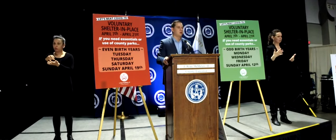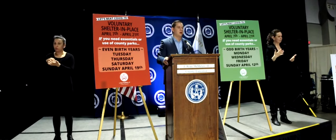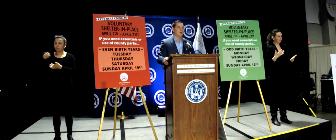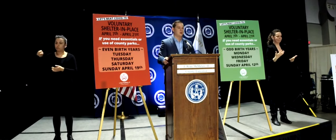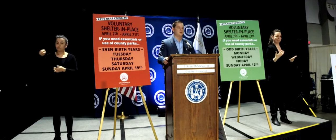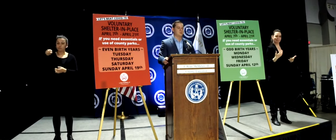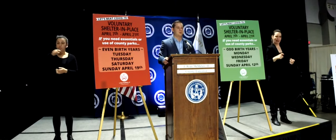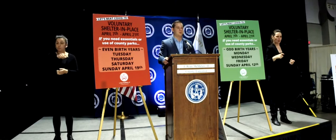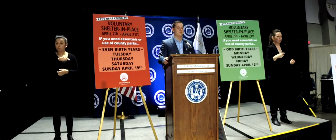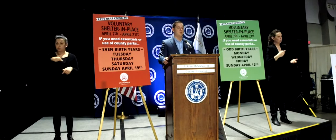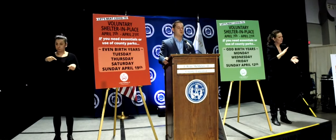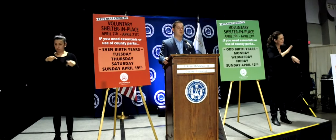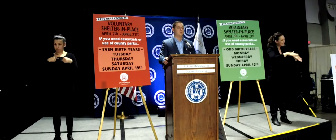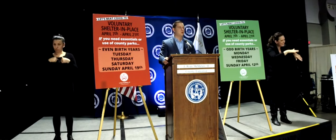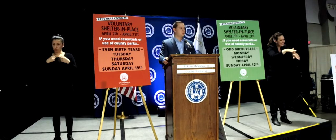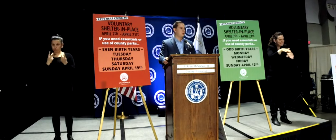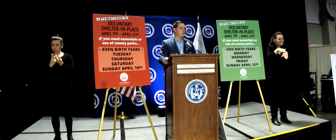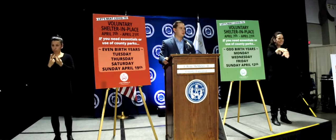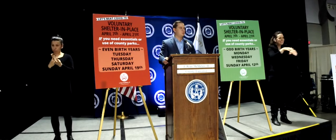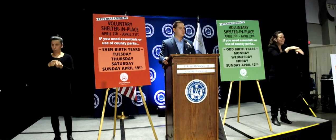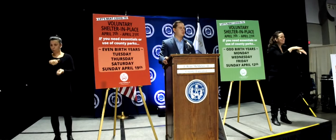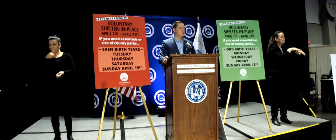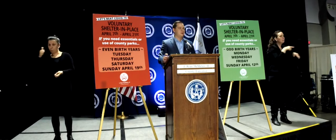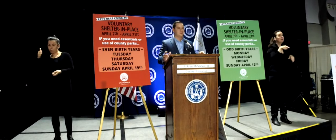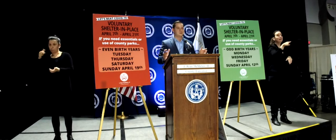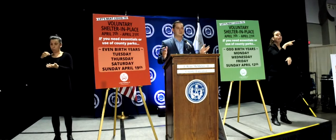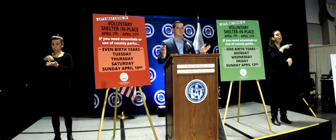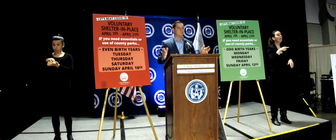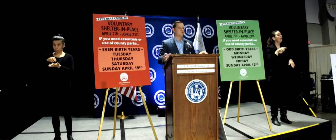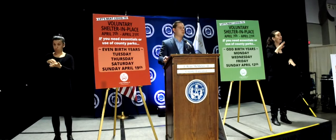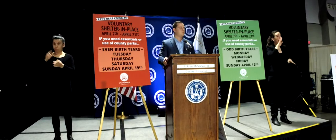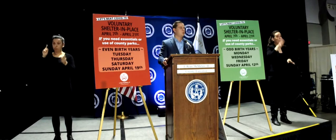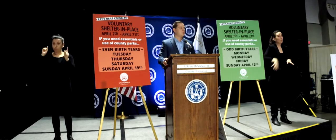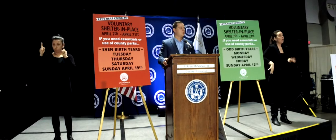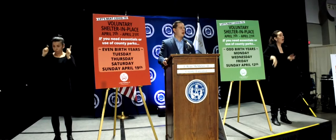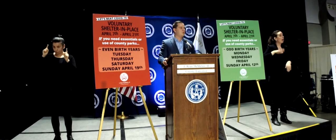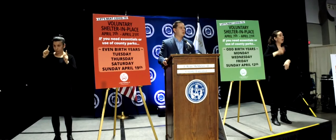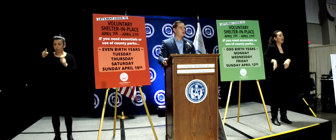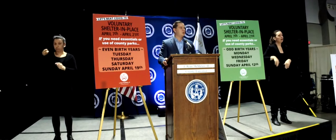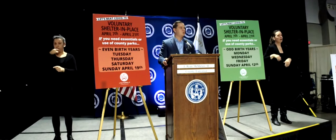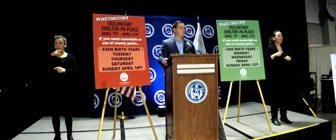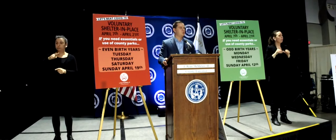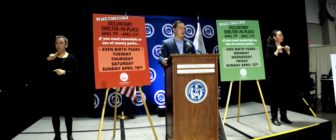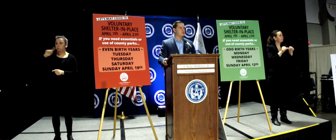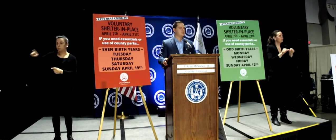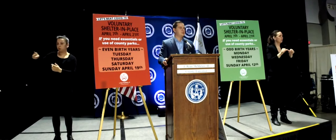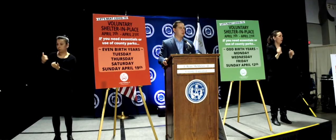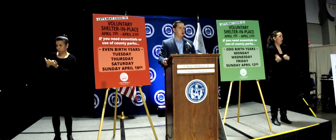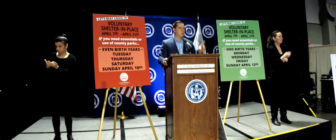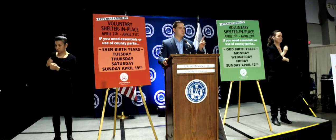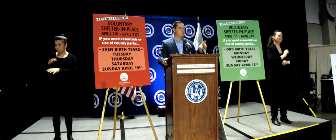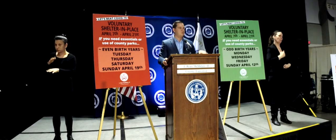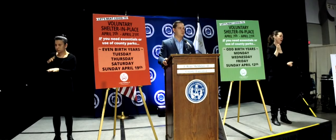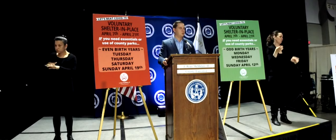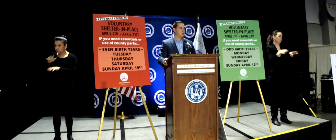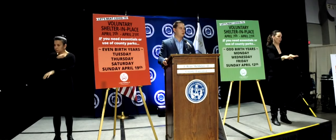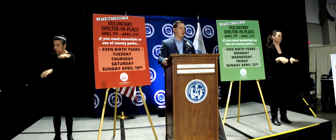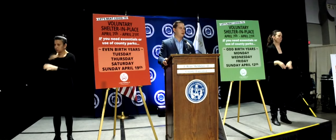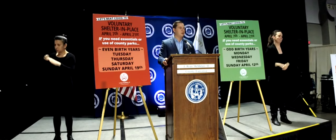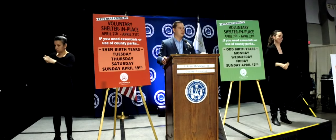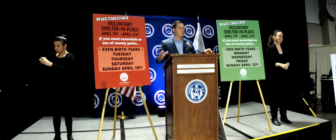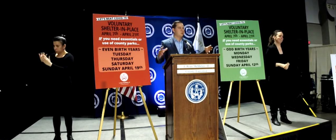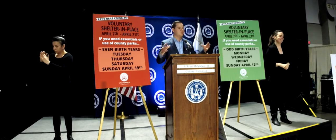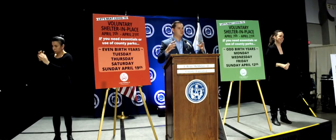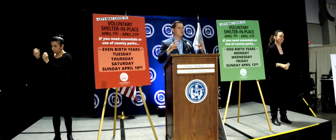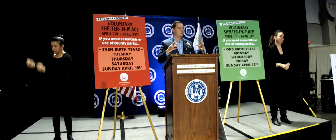well, because most people are doing the right thing, but it doesn't. Most people, every kid who's shooting baskets in a park by himself is doing